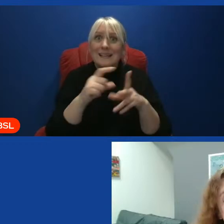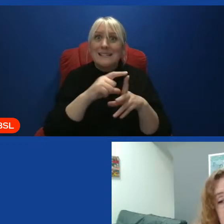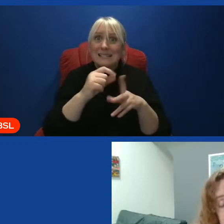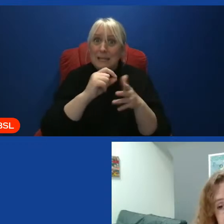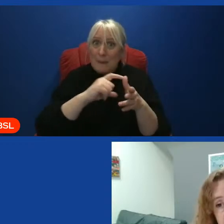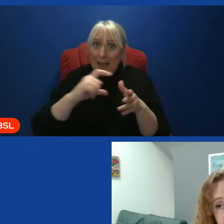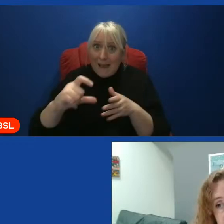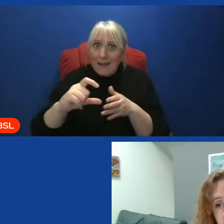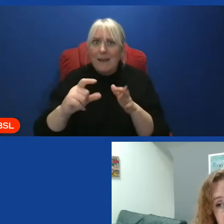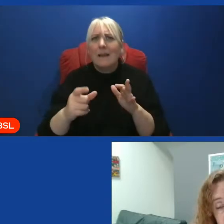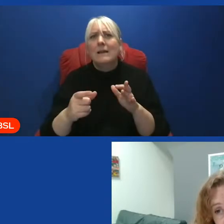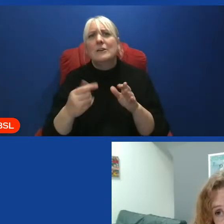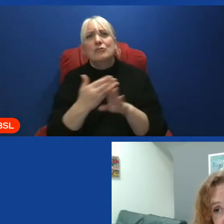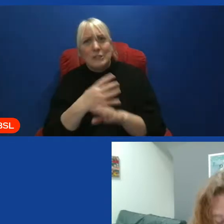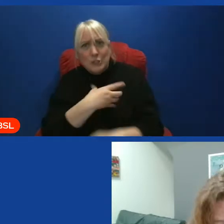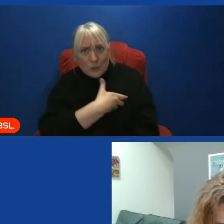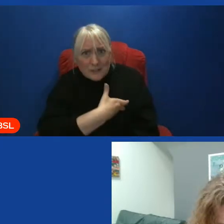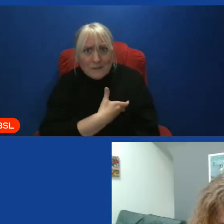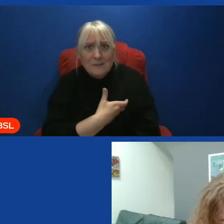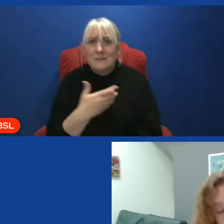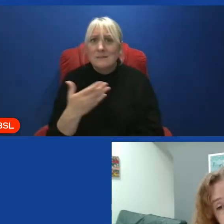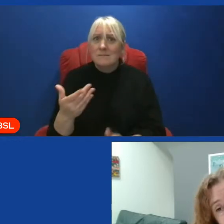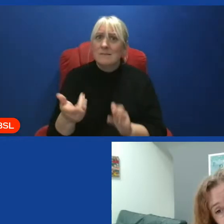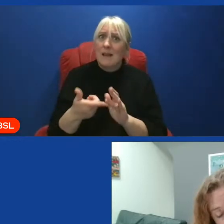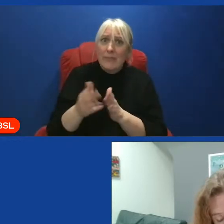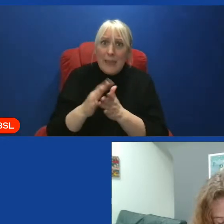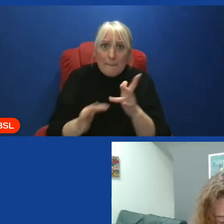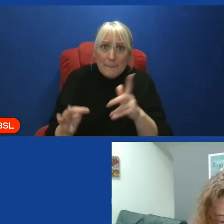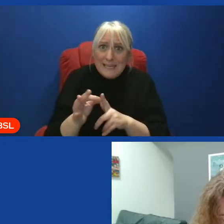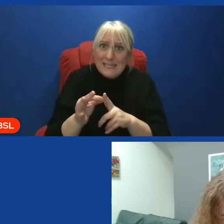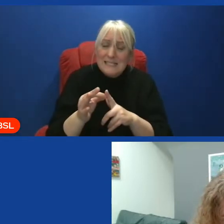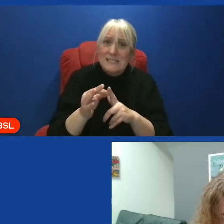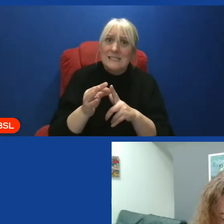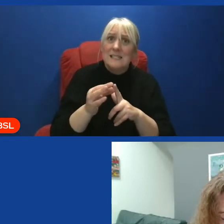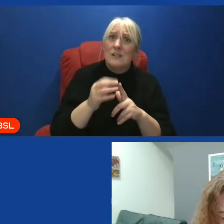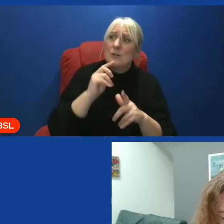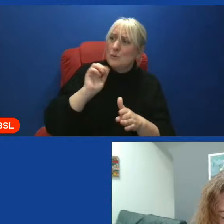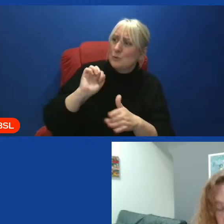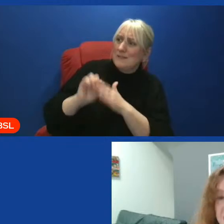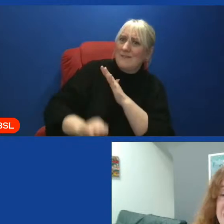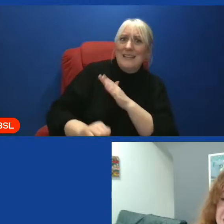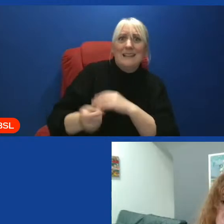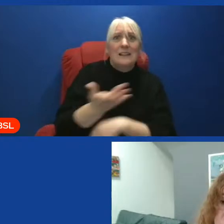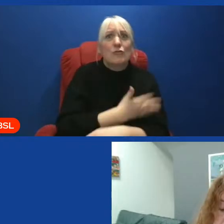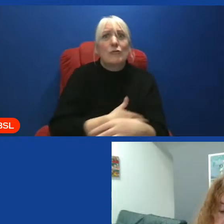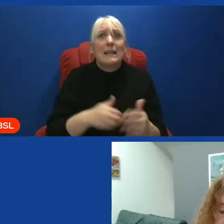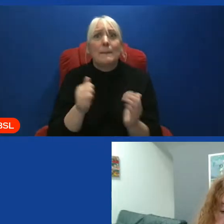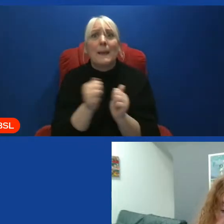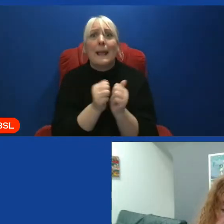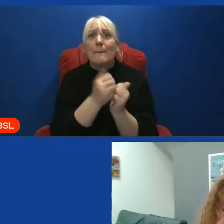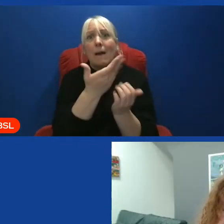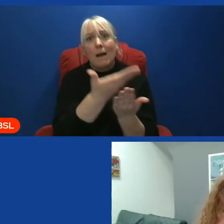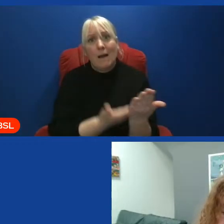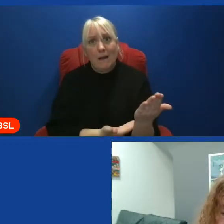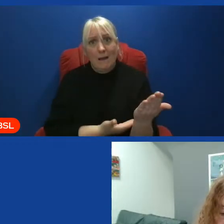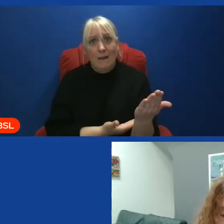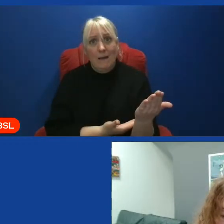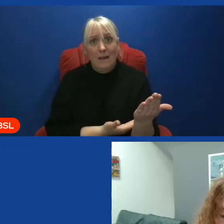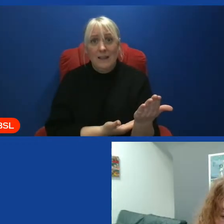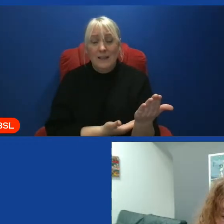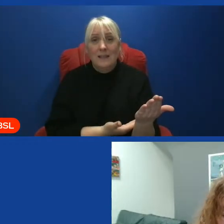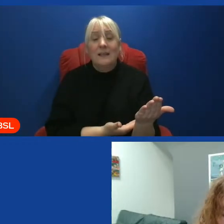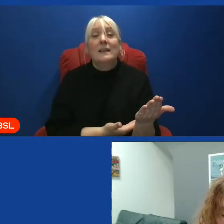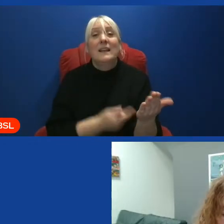and anybody else to defeat that green paper. Because let's remember, at this stage, that is a green paper. It's